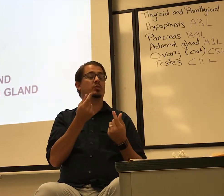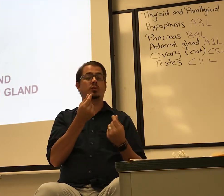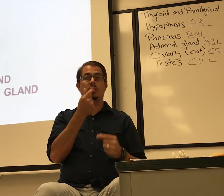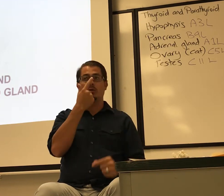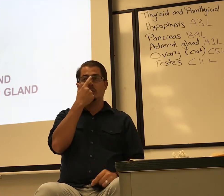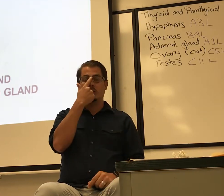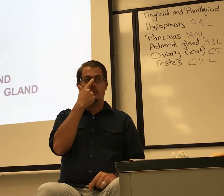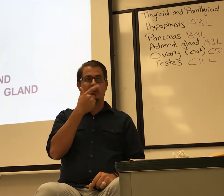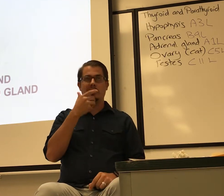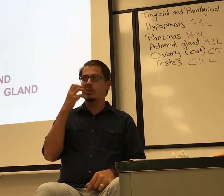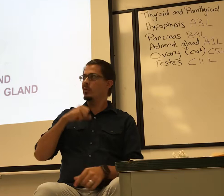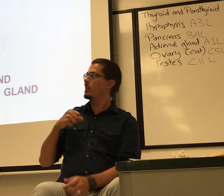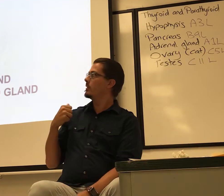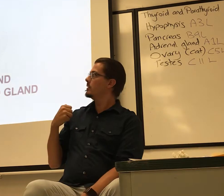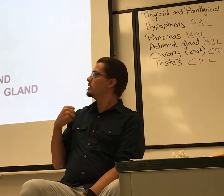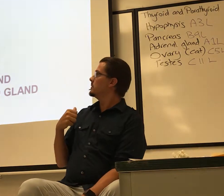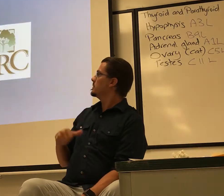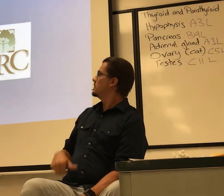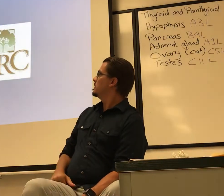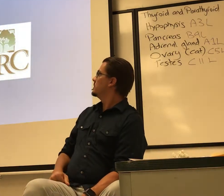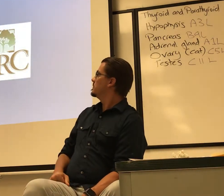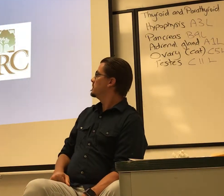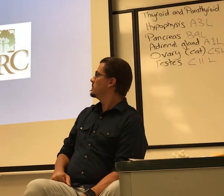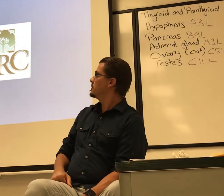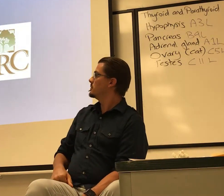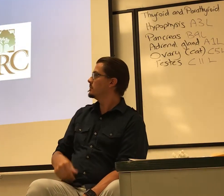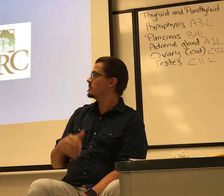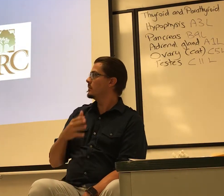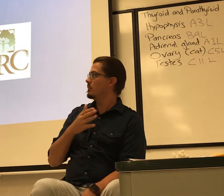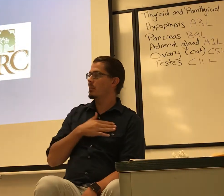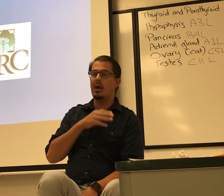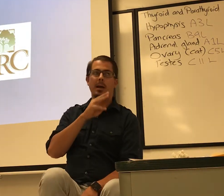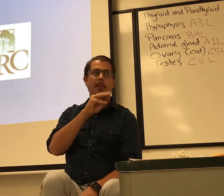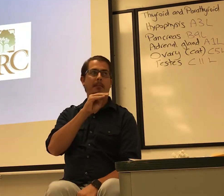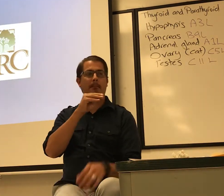rid of this. I'll show you my microscope app here.